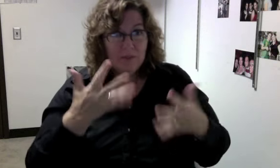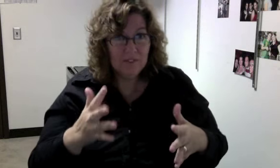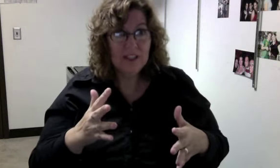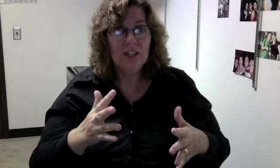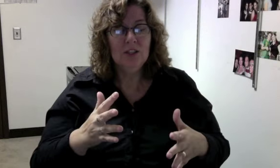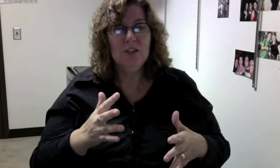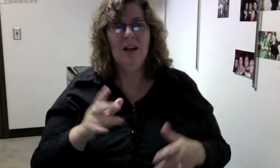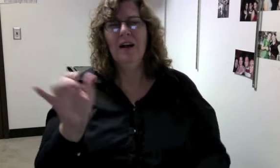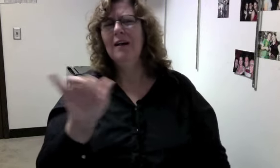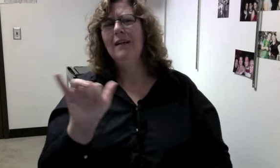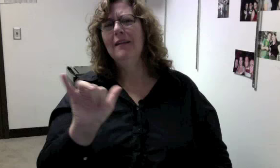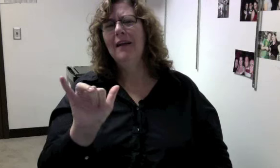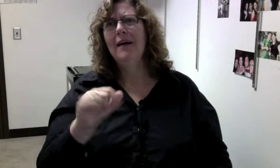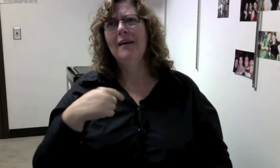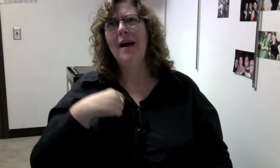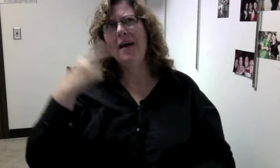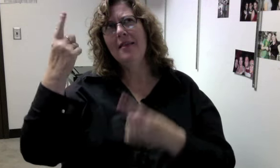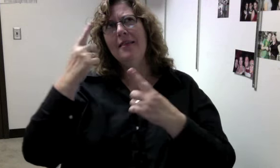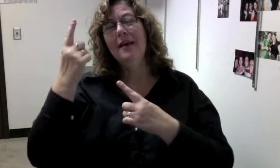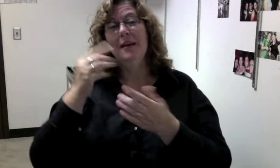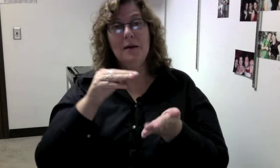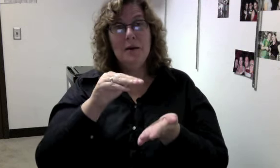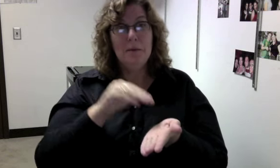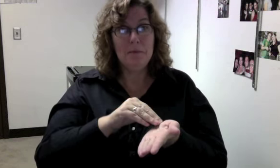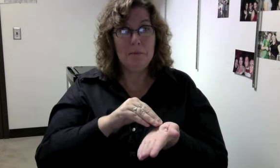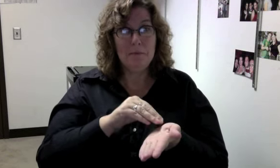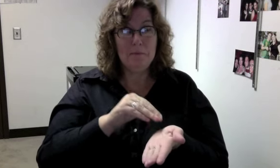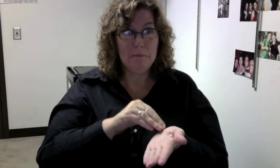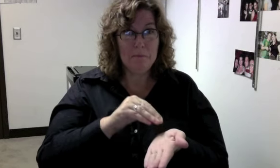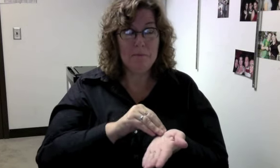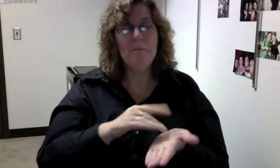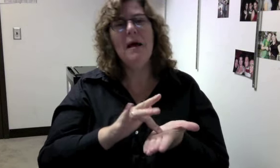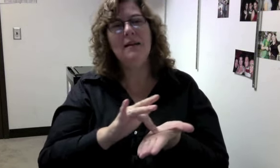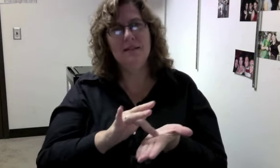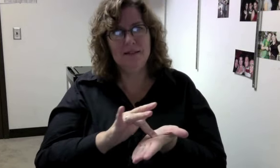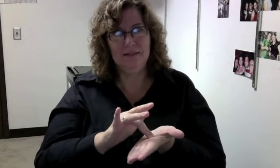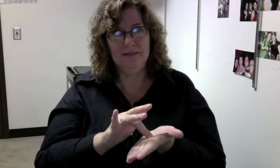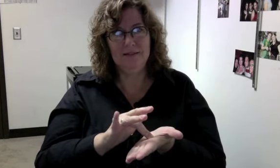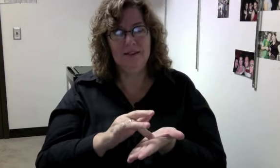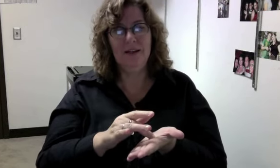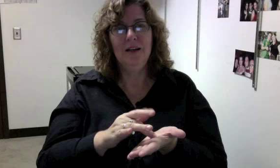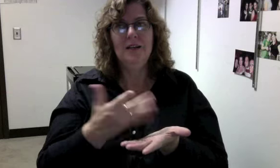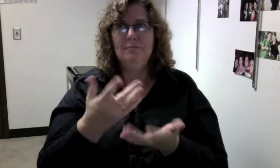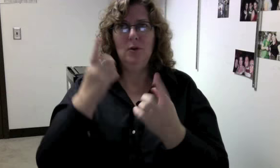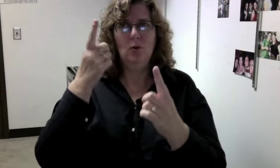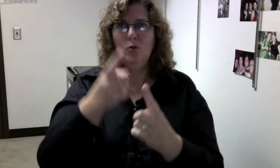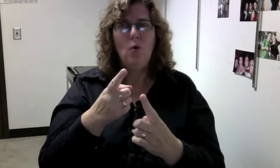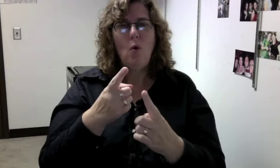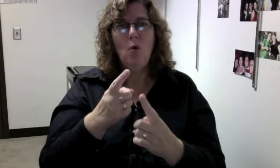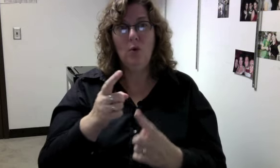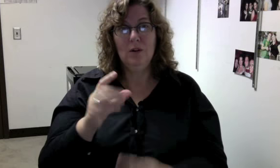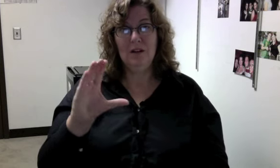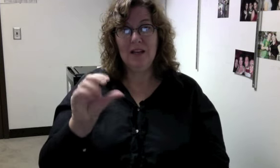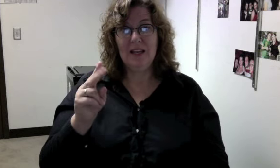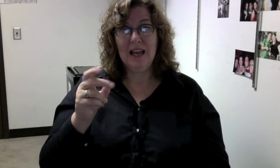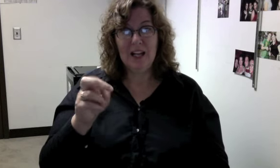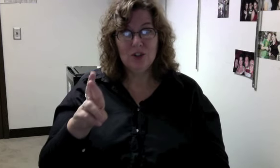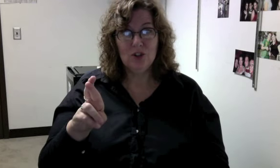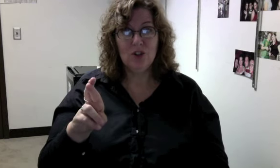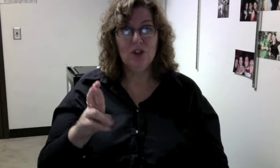mind. We're trying to find a cure for cancer. Well, we don't want all these scientists doing the same experiment and coming